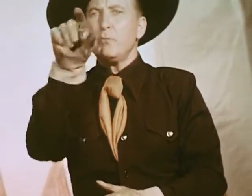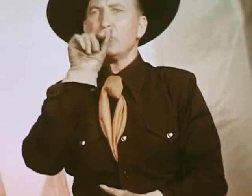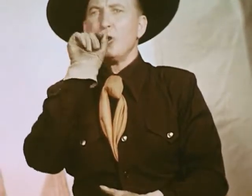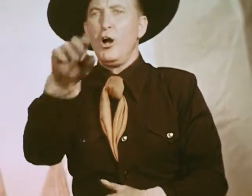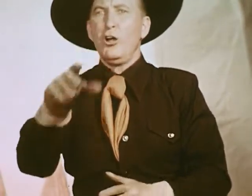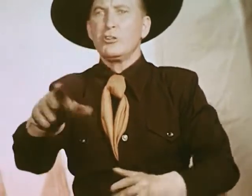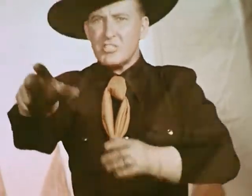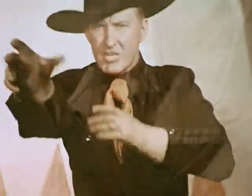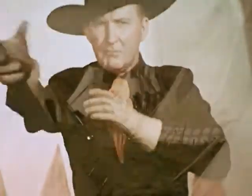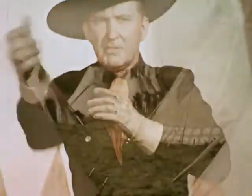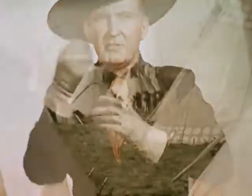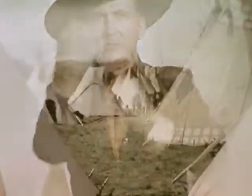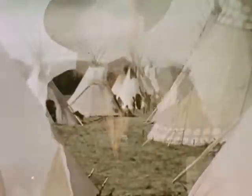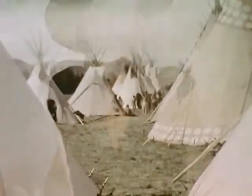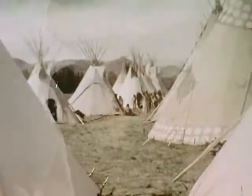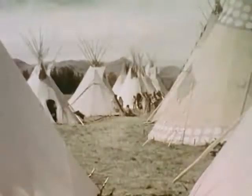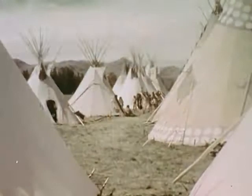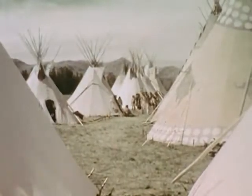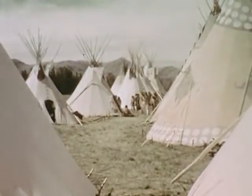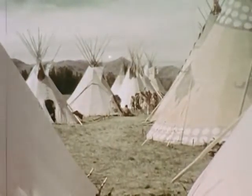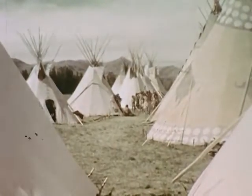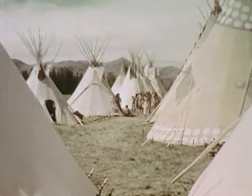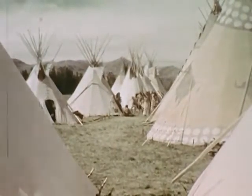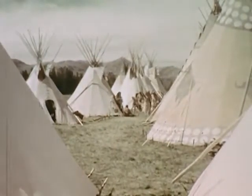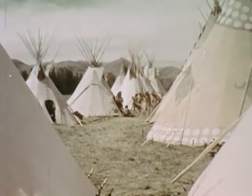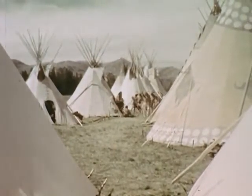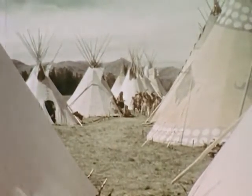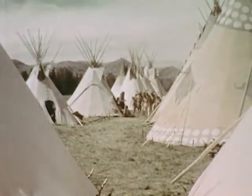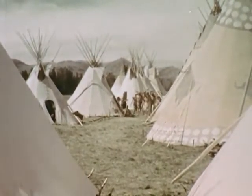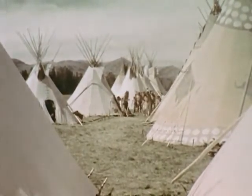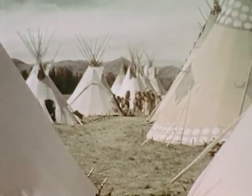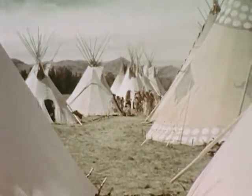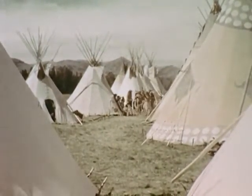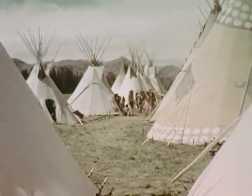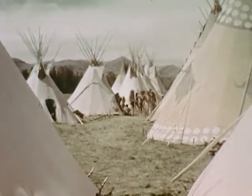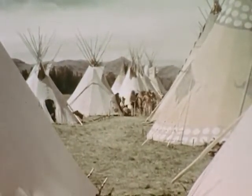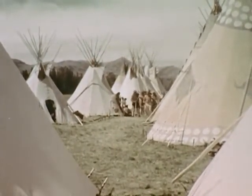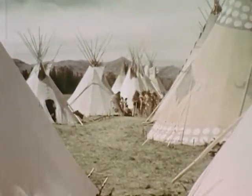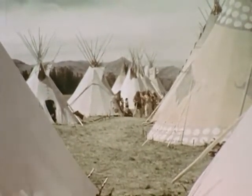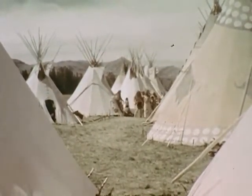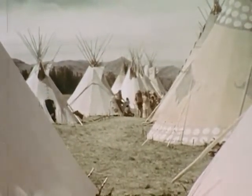headmen called, summoned into council.